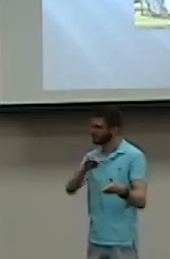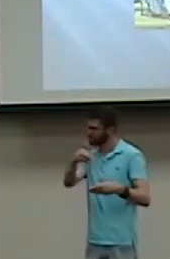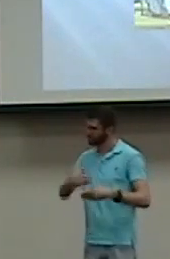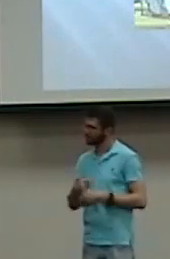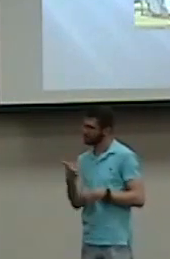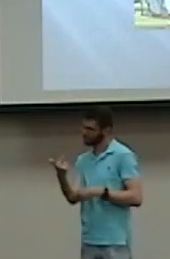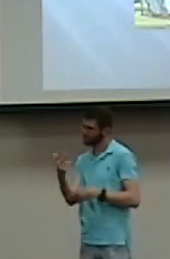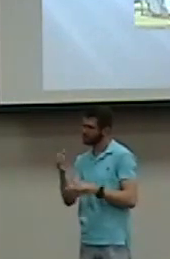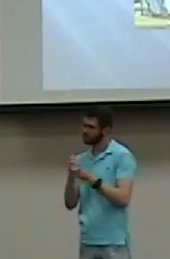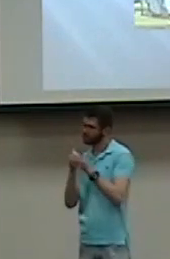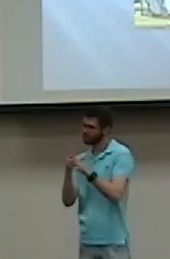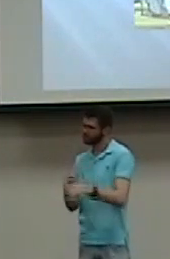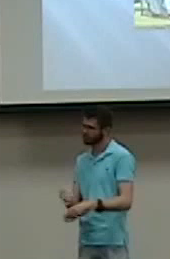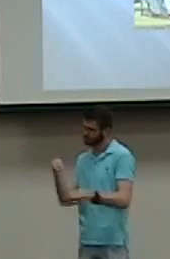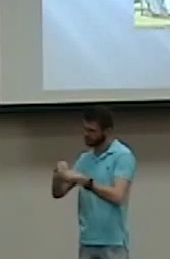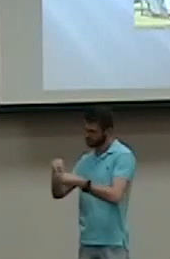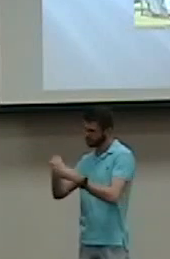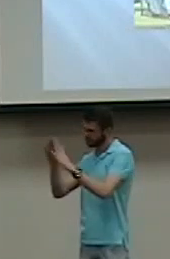hurting family.